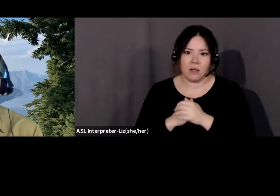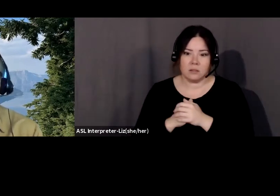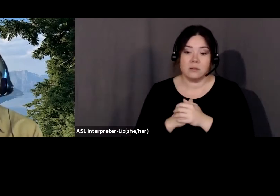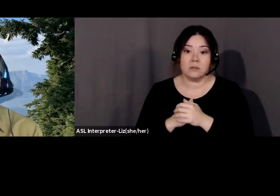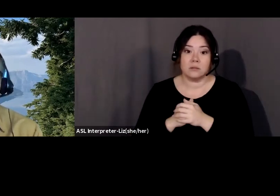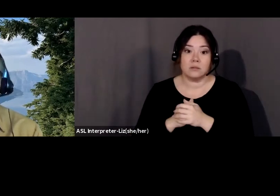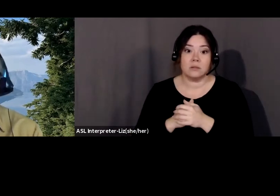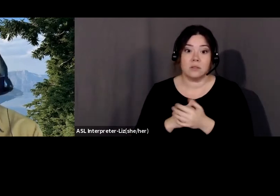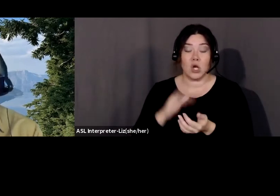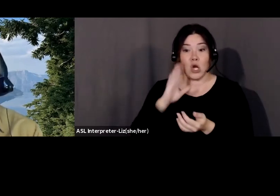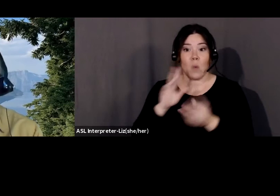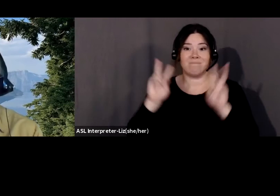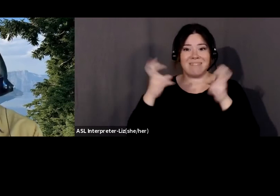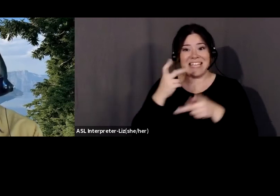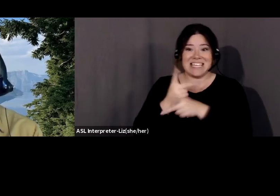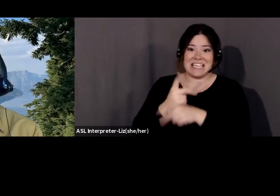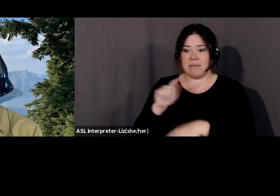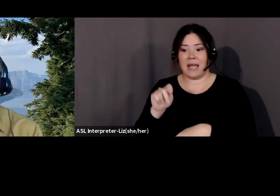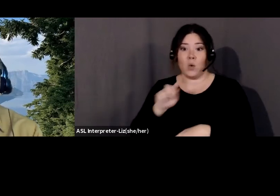real takes practice.